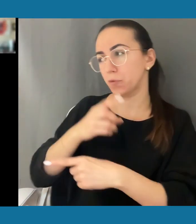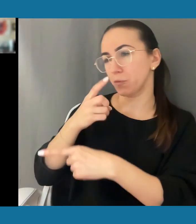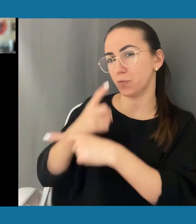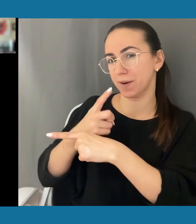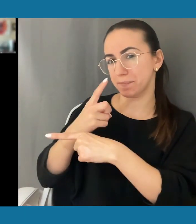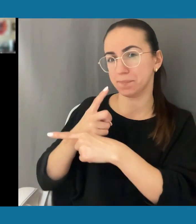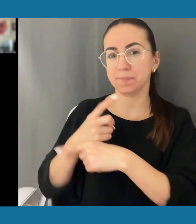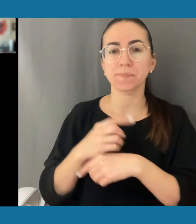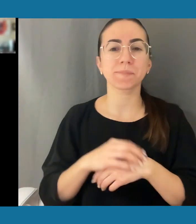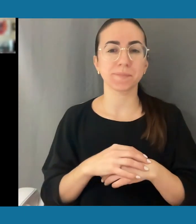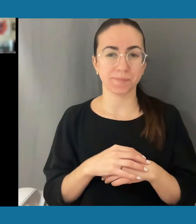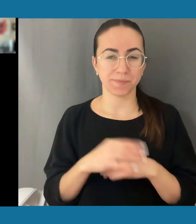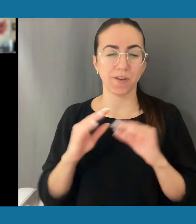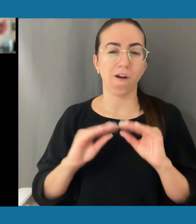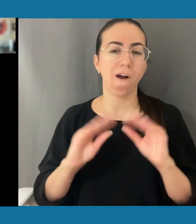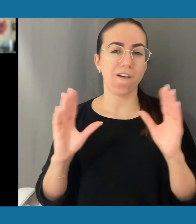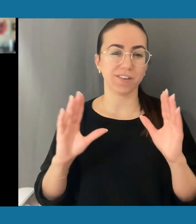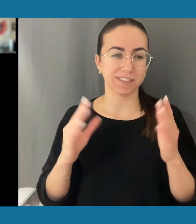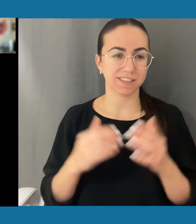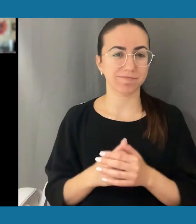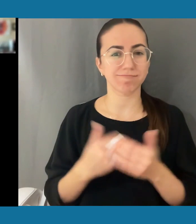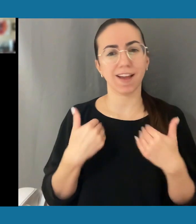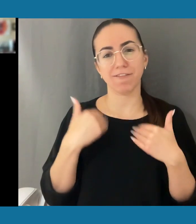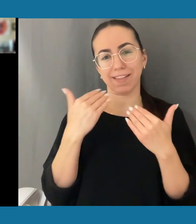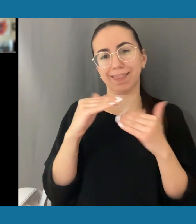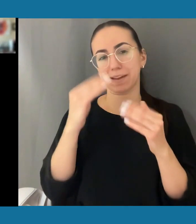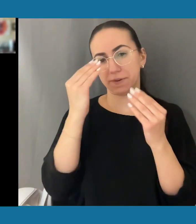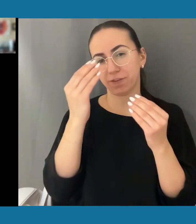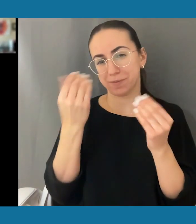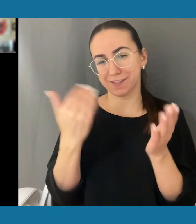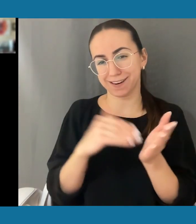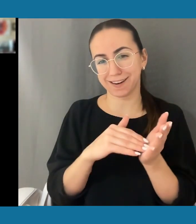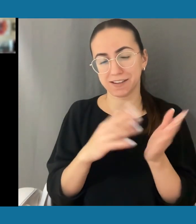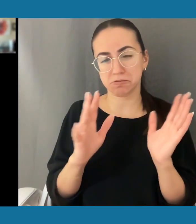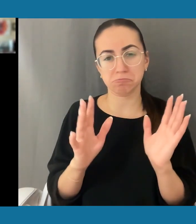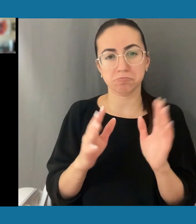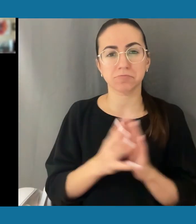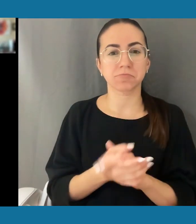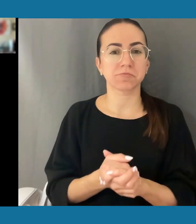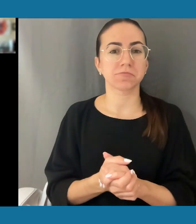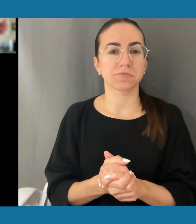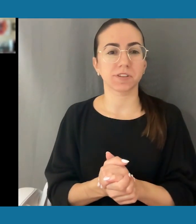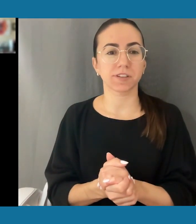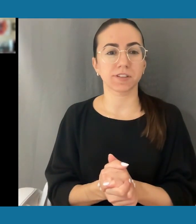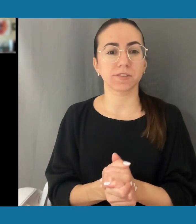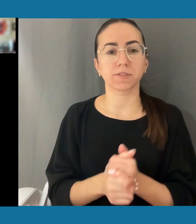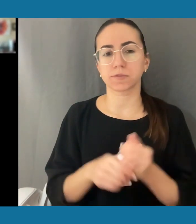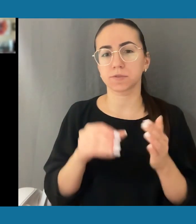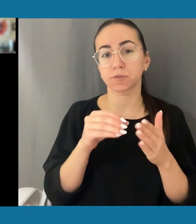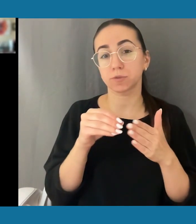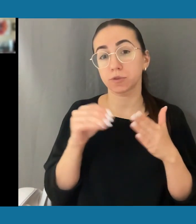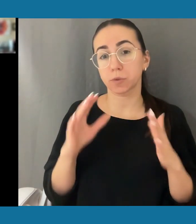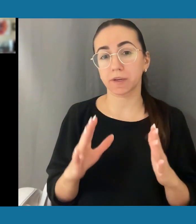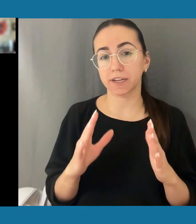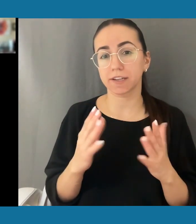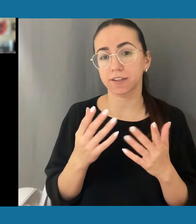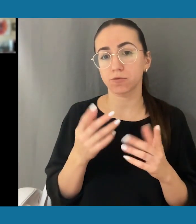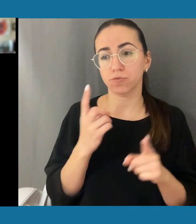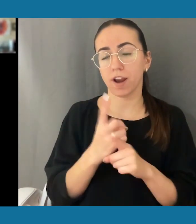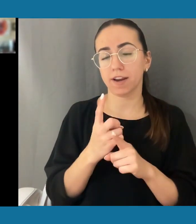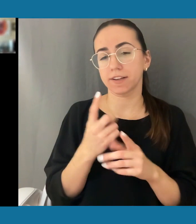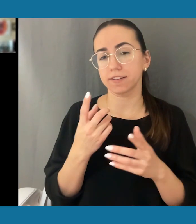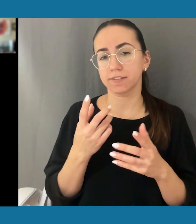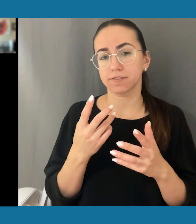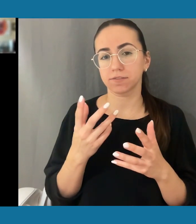Yeah. So obviously we have limited information here. So you may have a student where that is completely